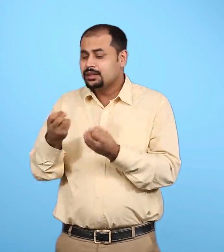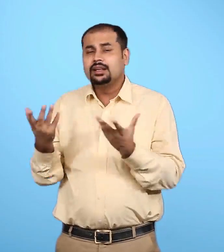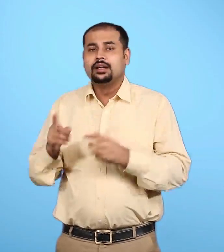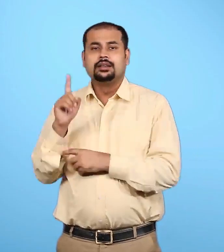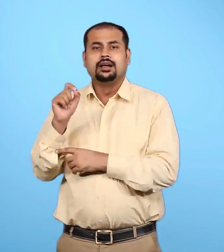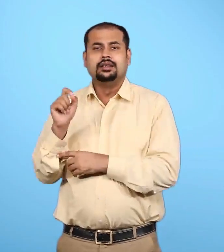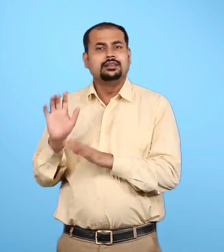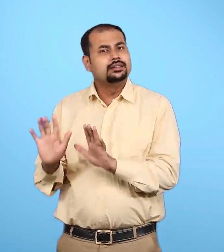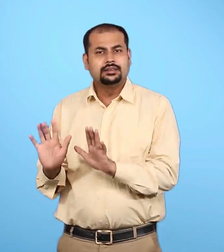10